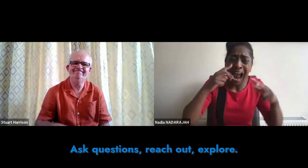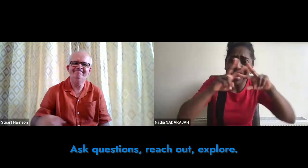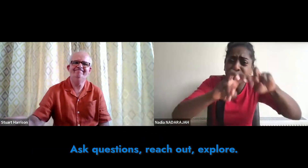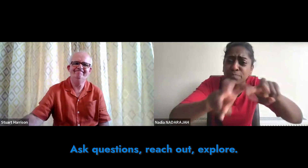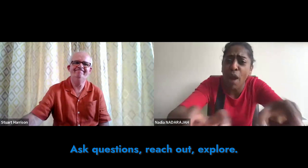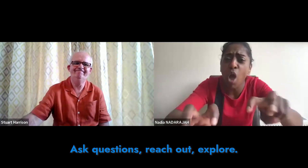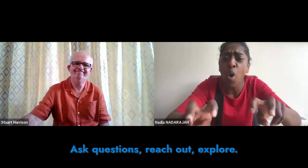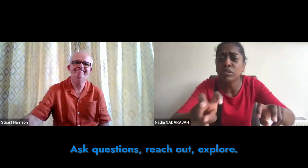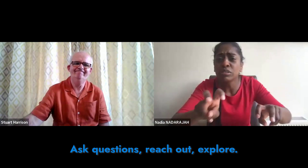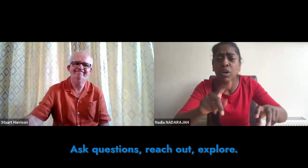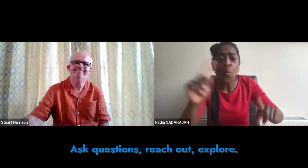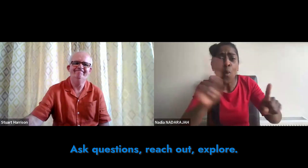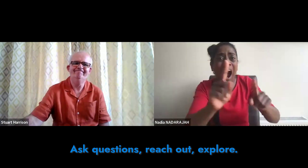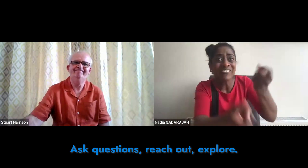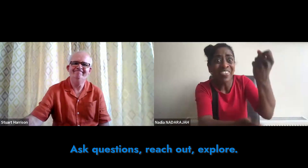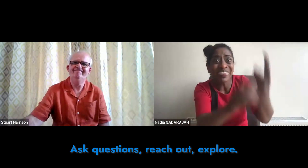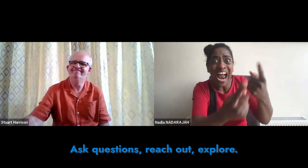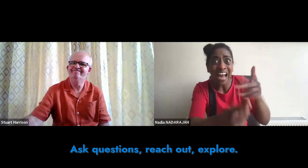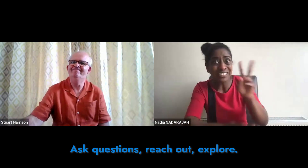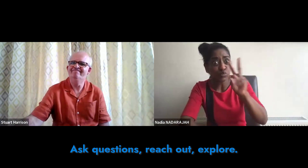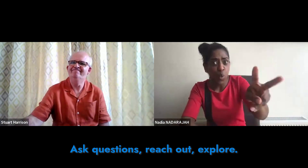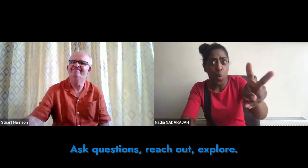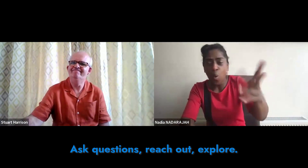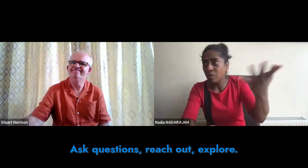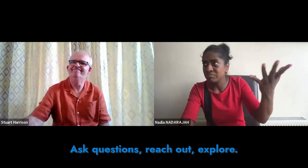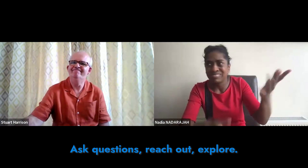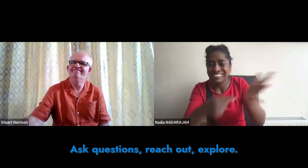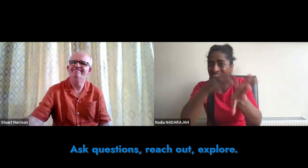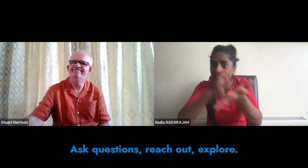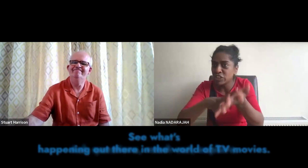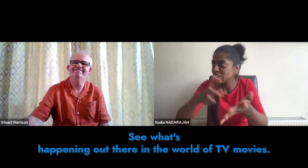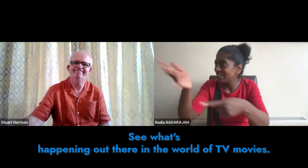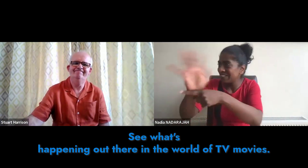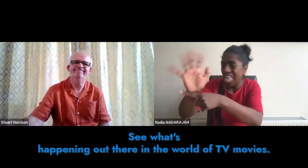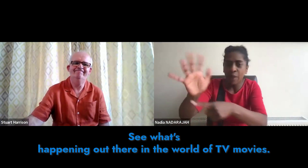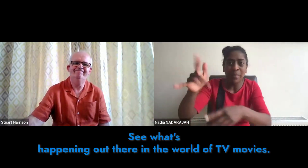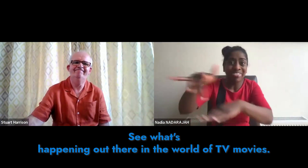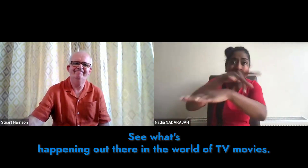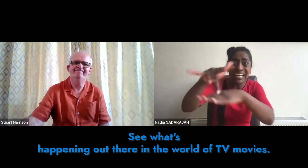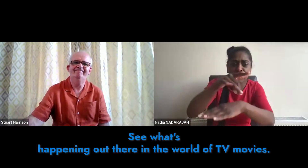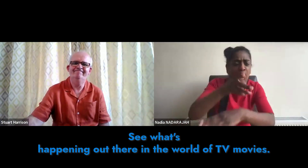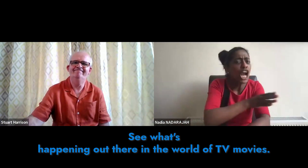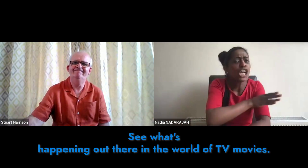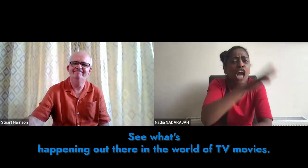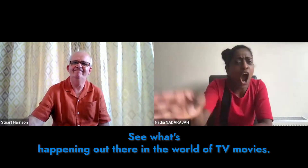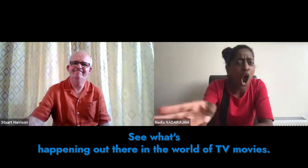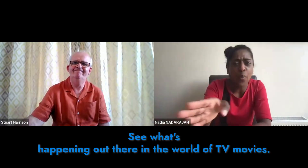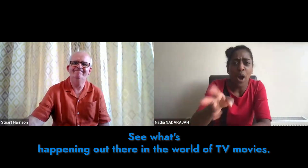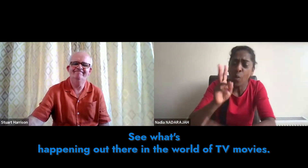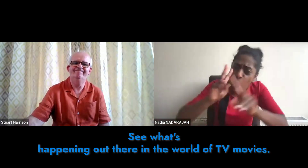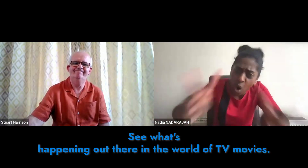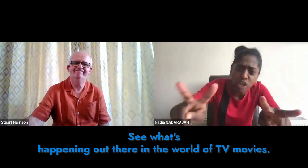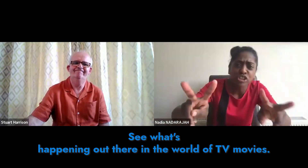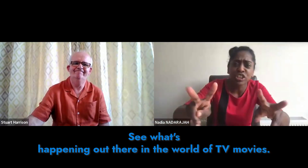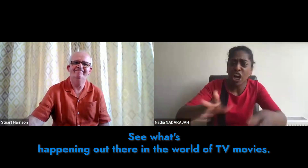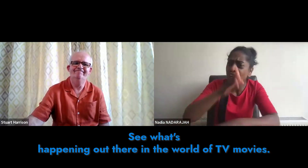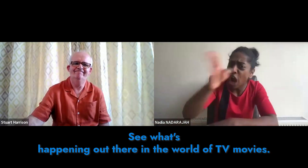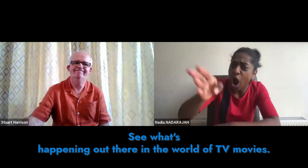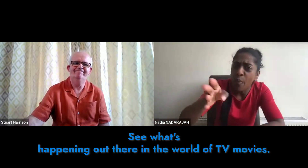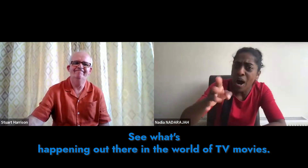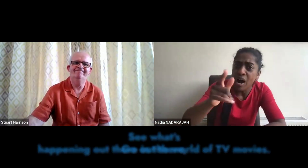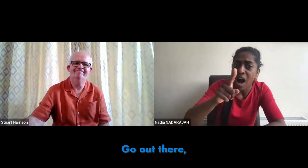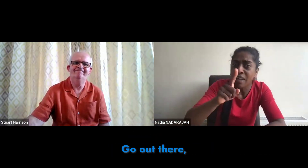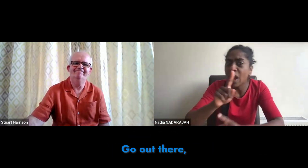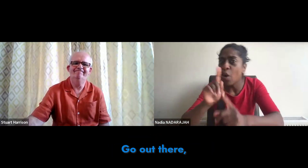Ask questions, reach out, explore, see what's happening out there in the world of TV,